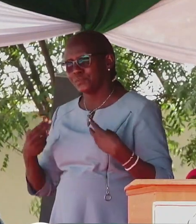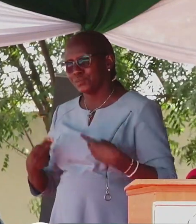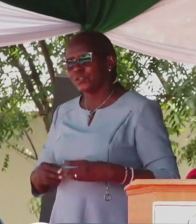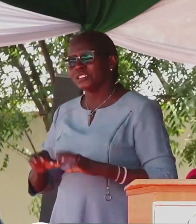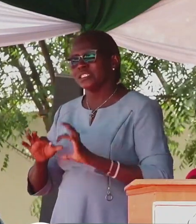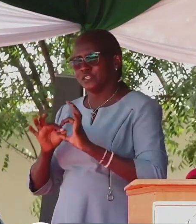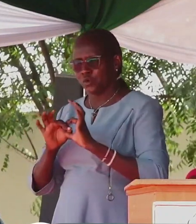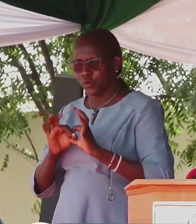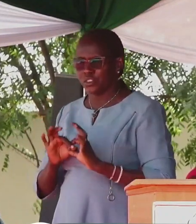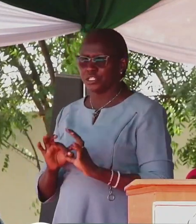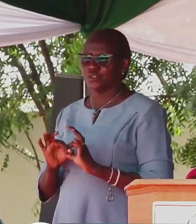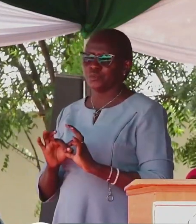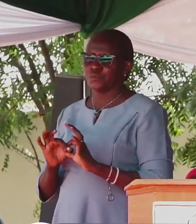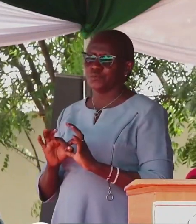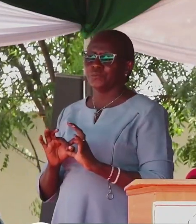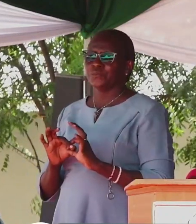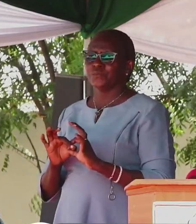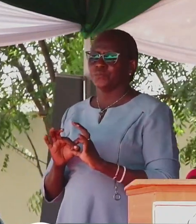multi-sectoral